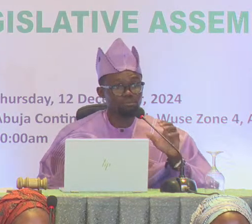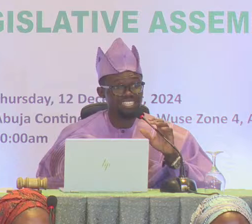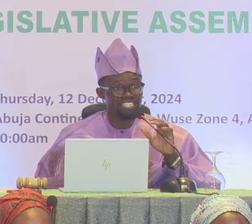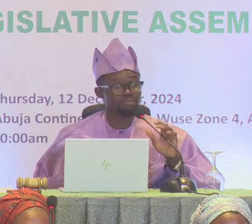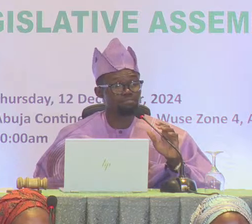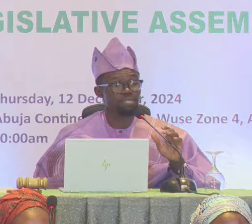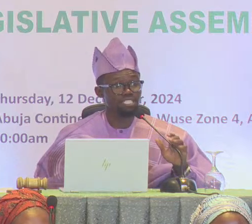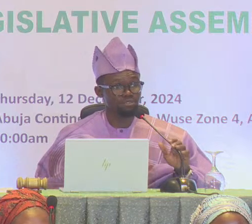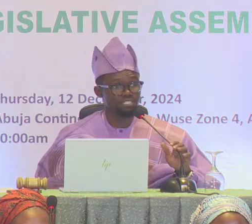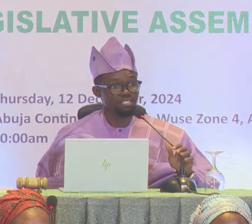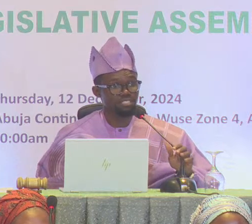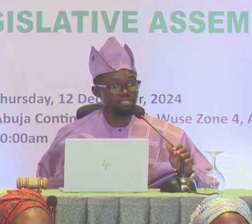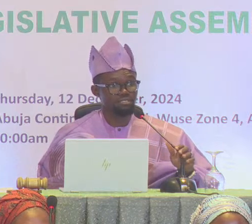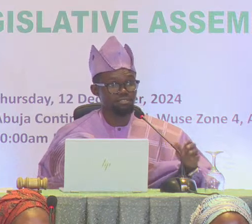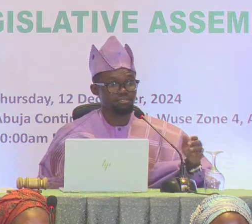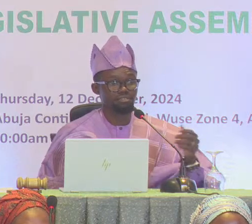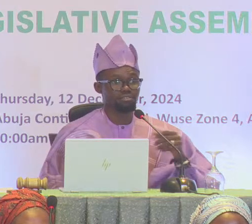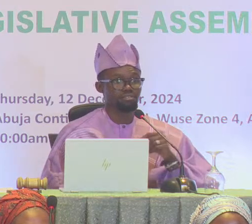Honorable Energy, please proceed.